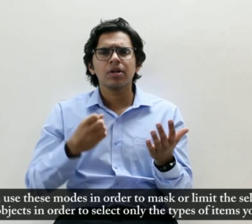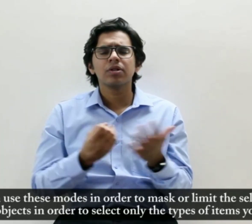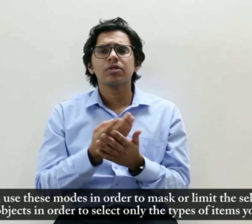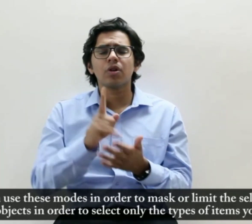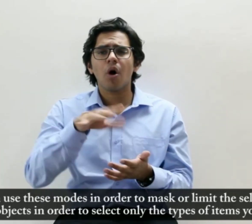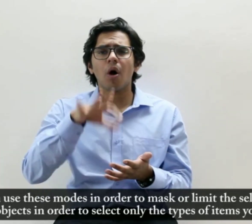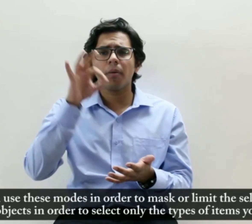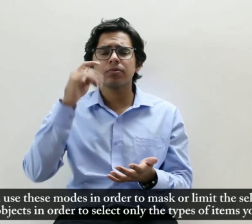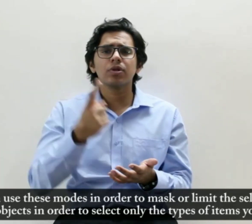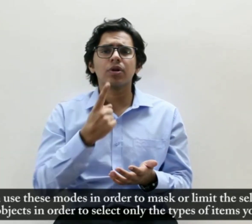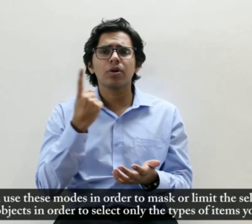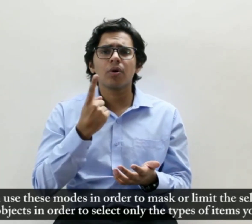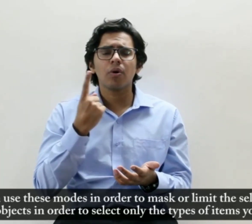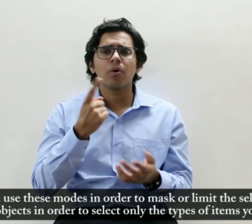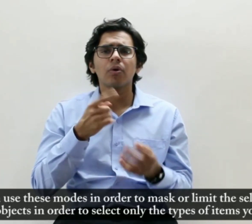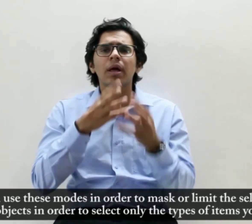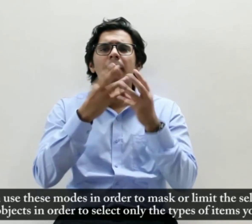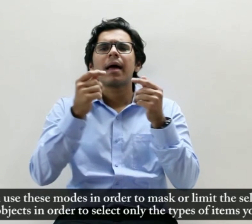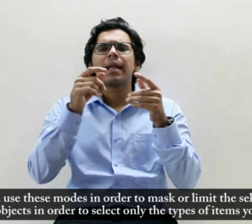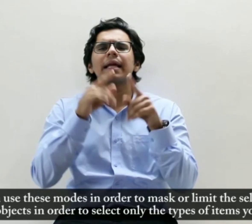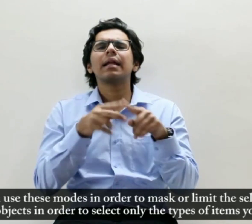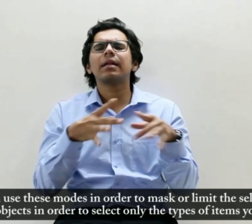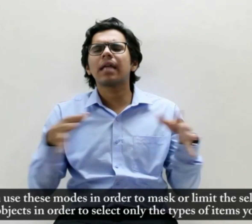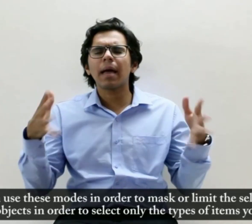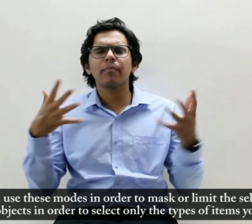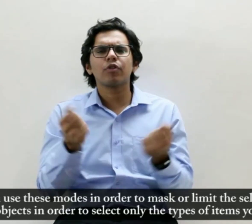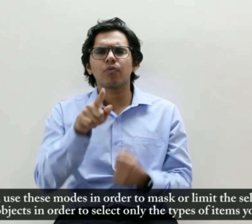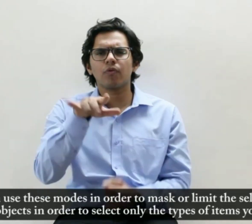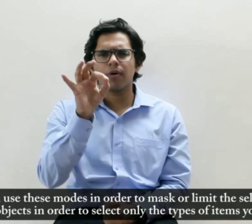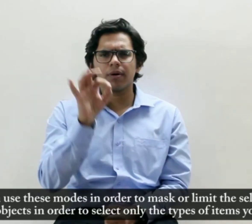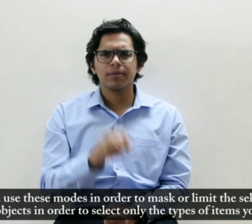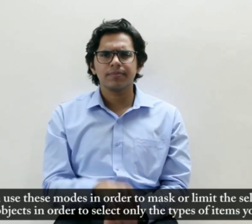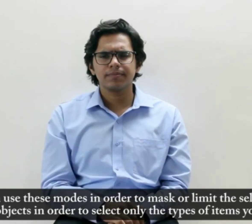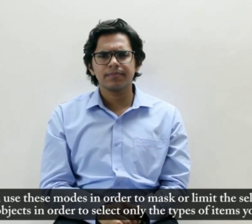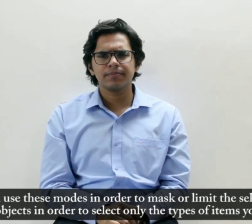select only the types of items you want.